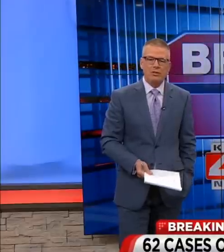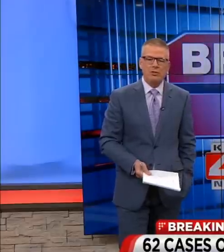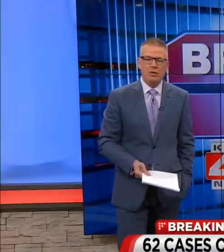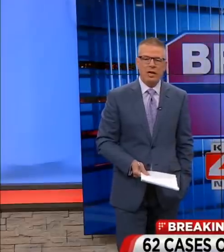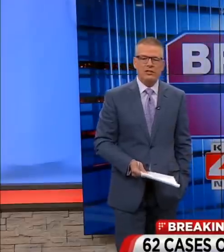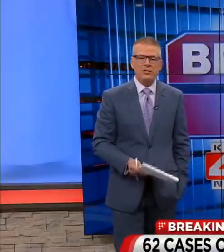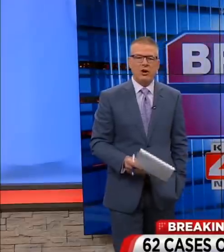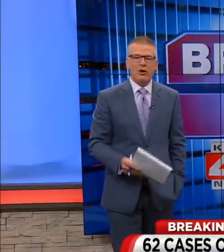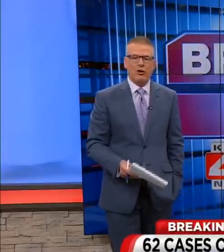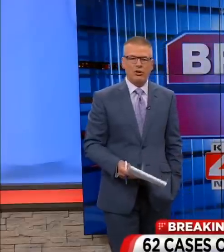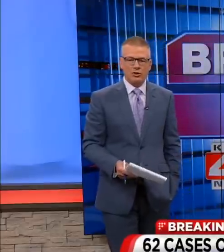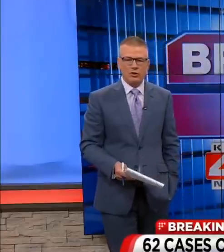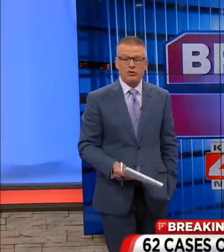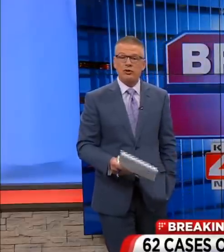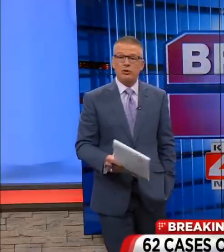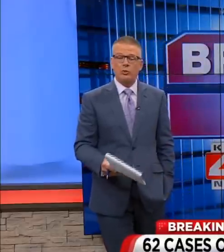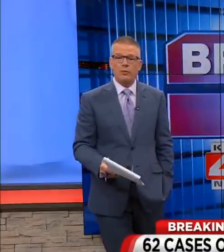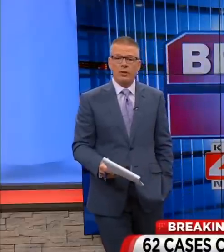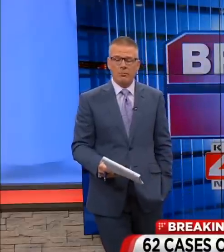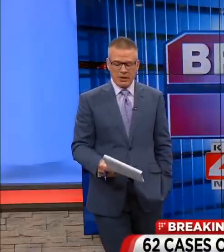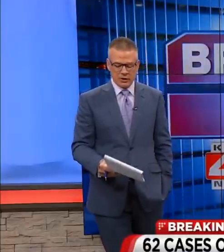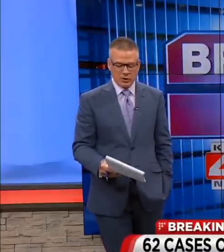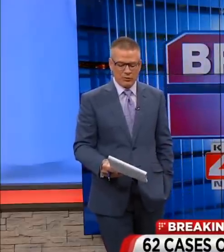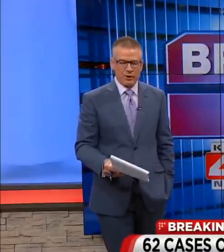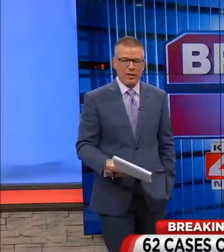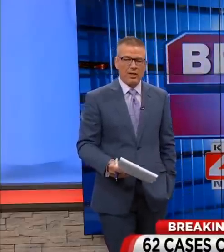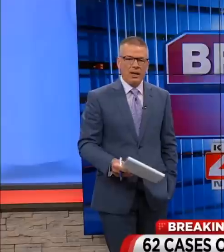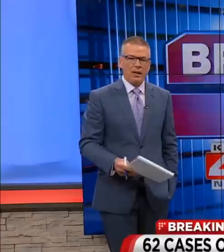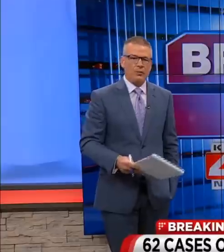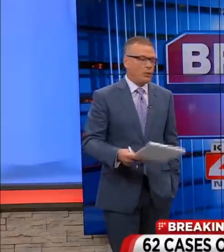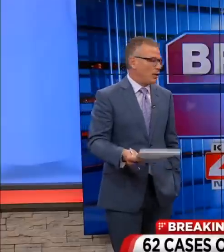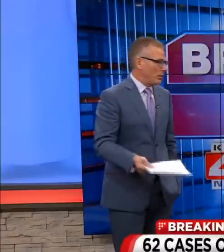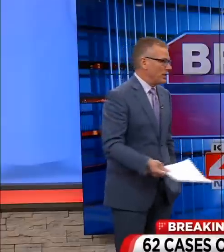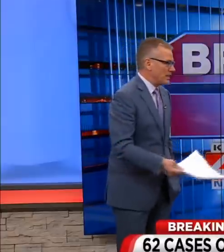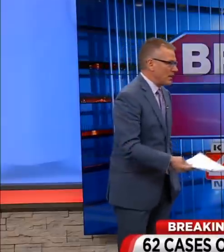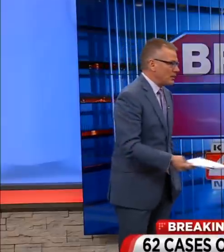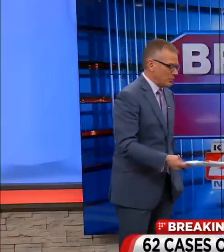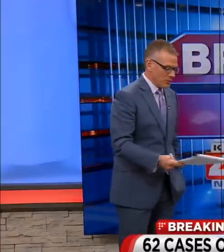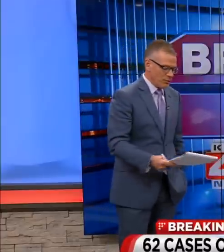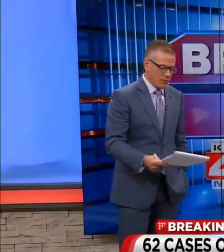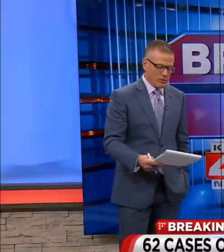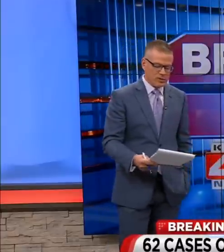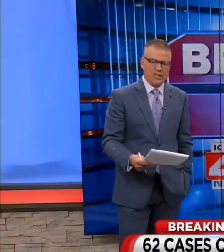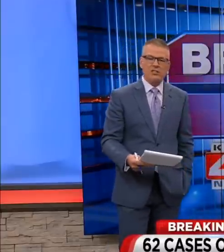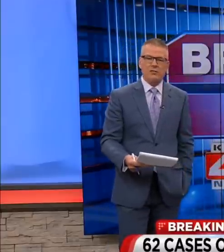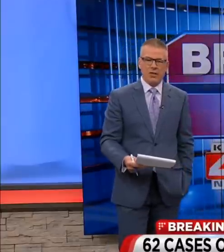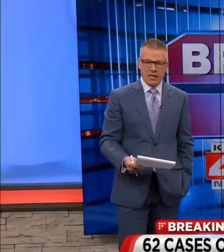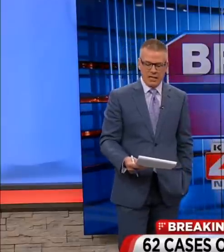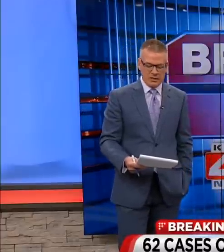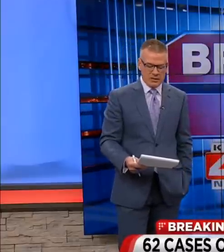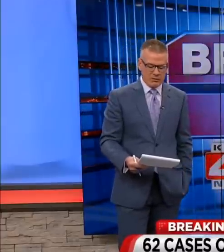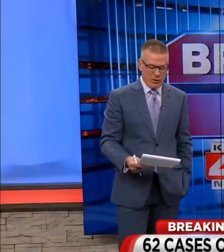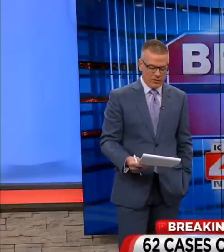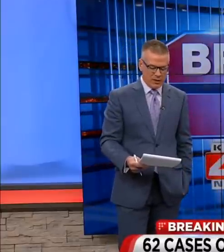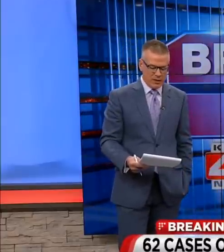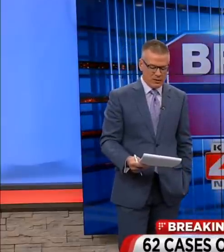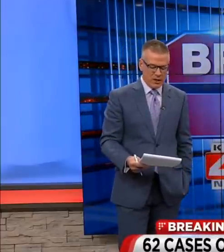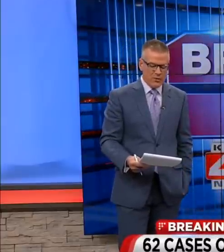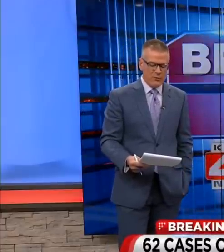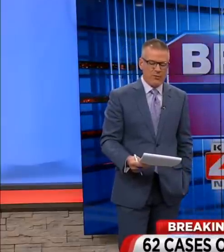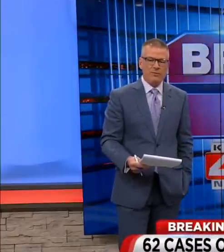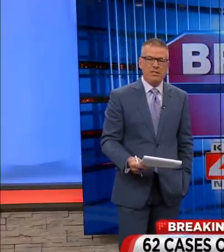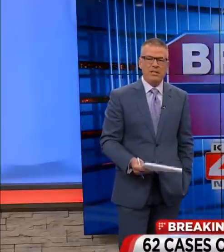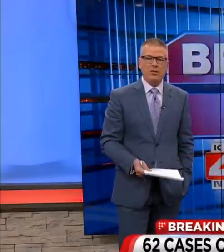majority of these new cases are adults, two of them being children. And if we want to break it down a little bit further, six of the cases involve